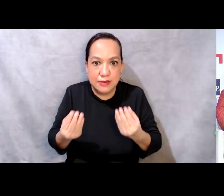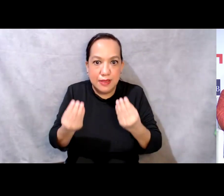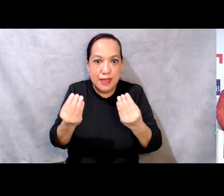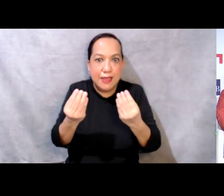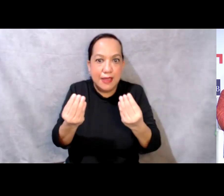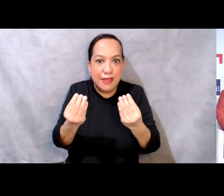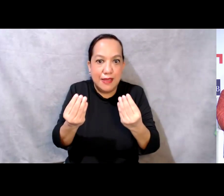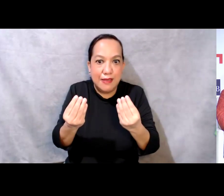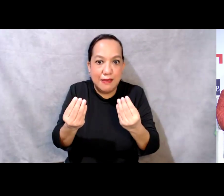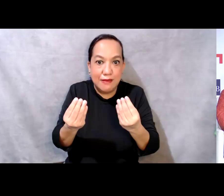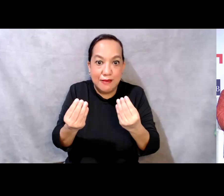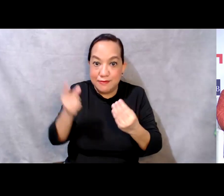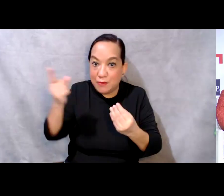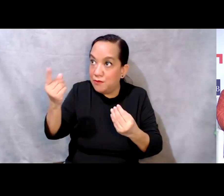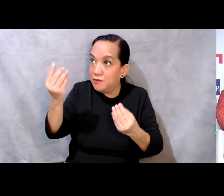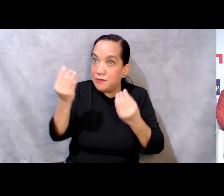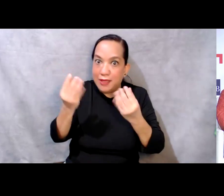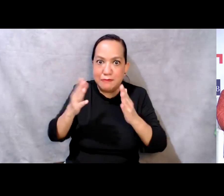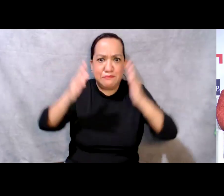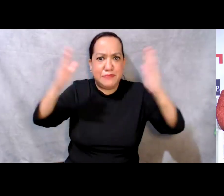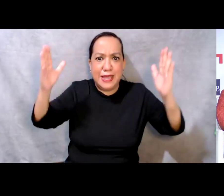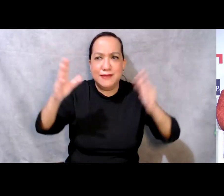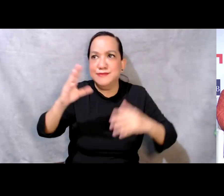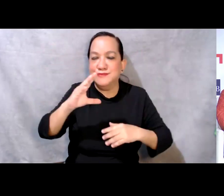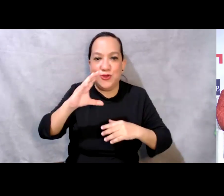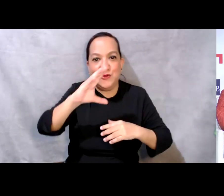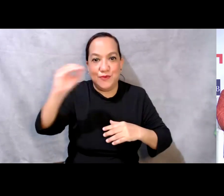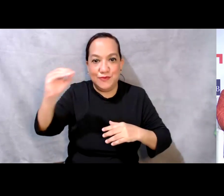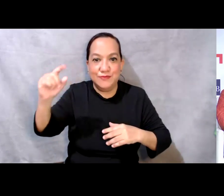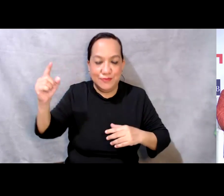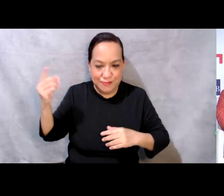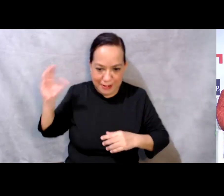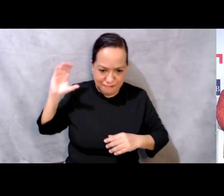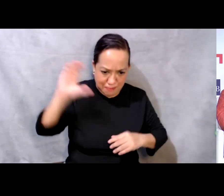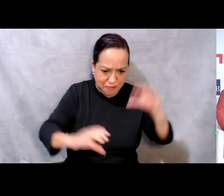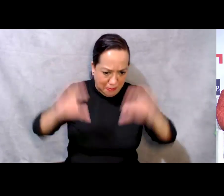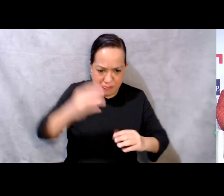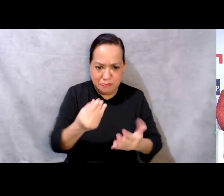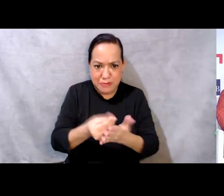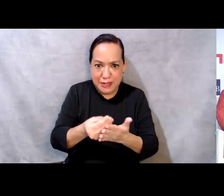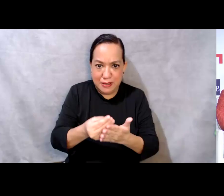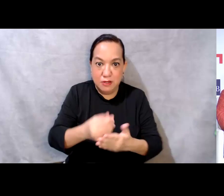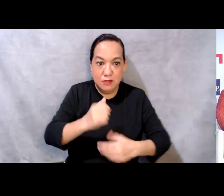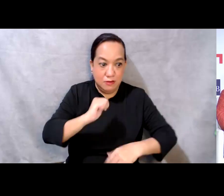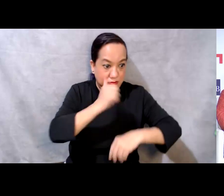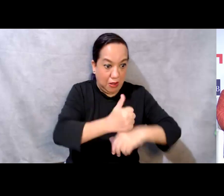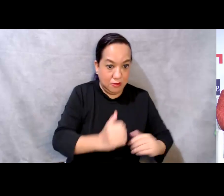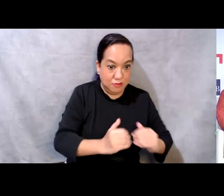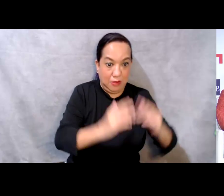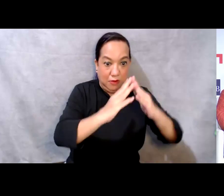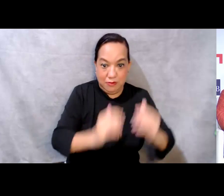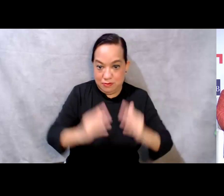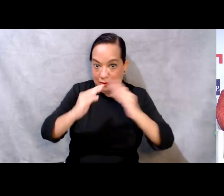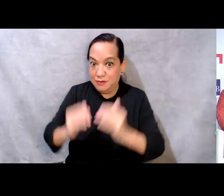opening the area up for large scale farming, and also a lot of impacts associated with also